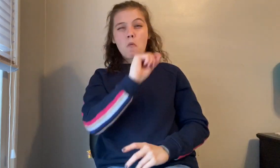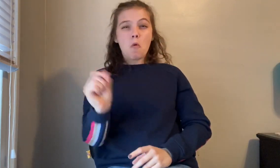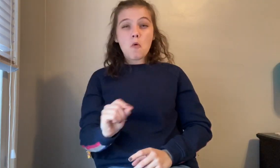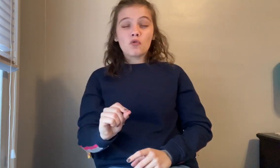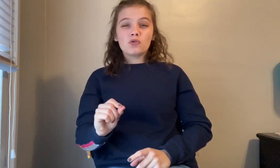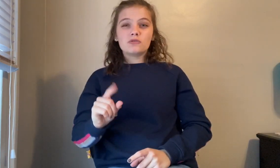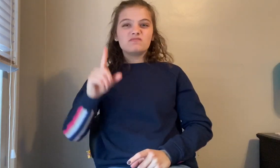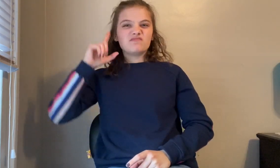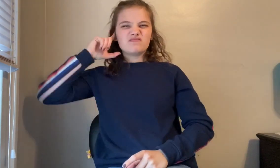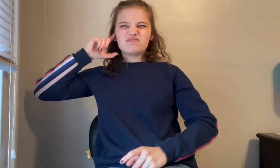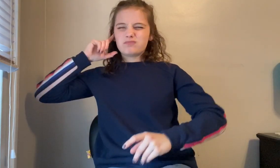thunder crash.